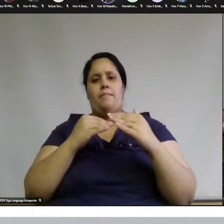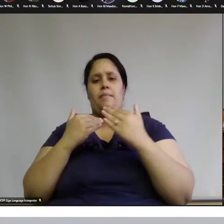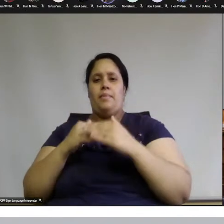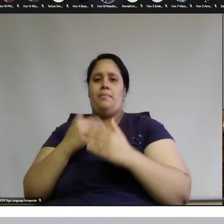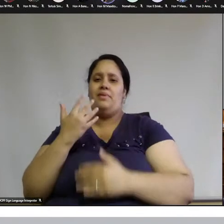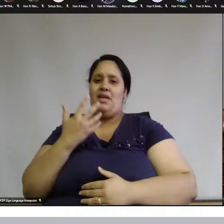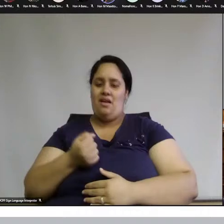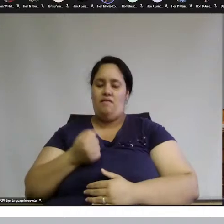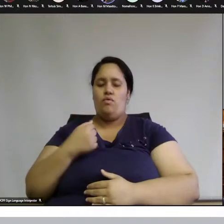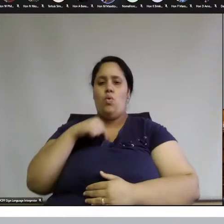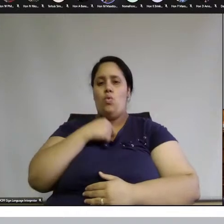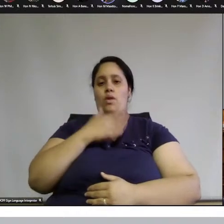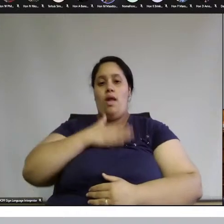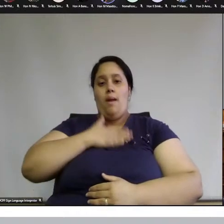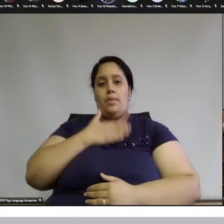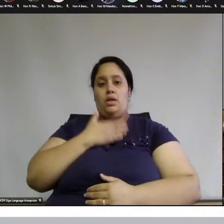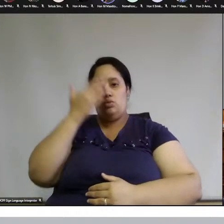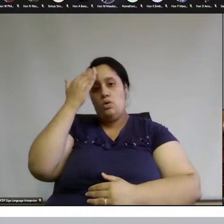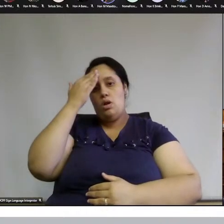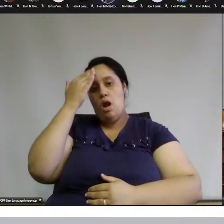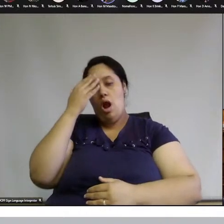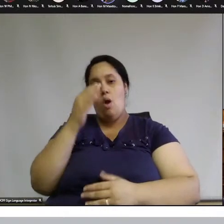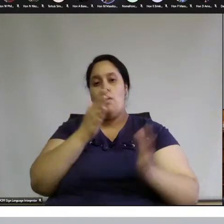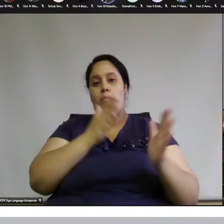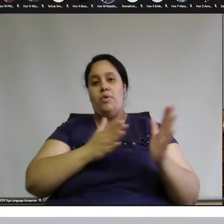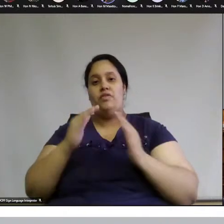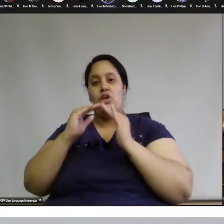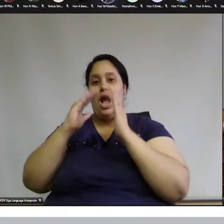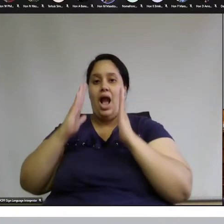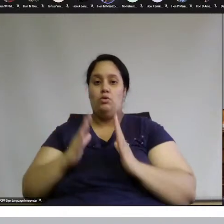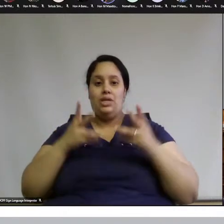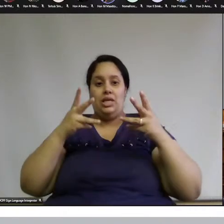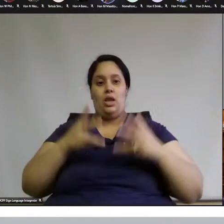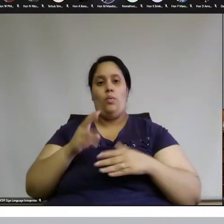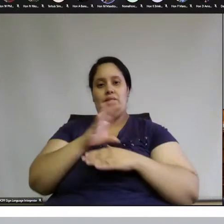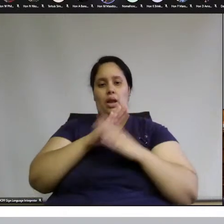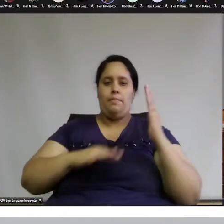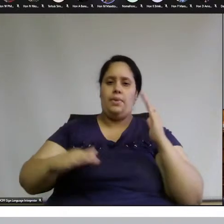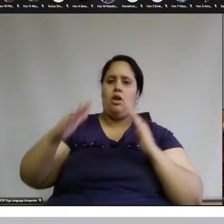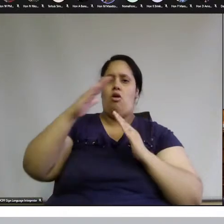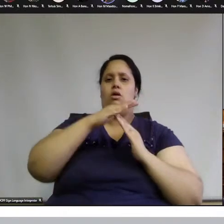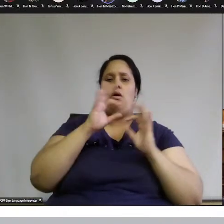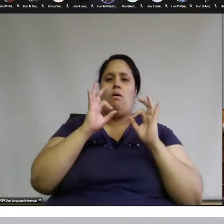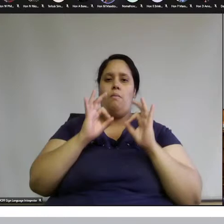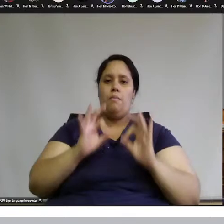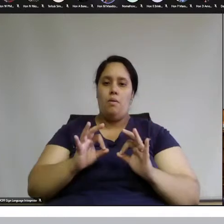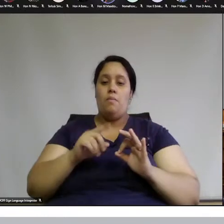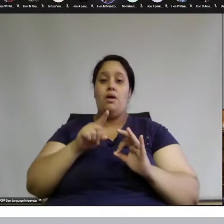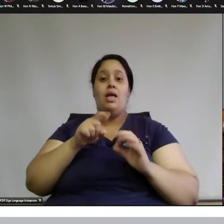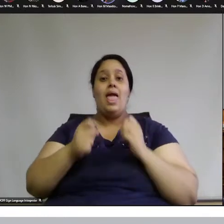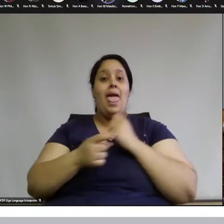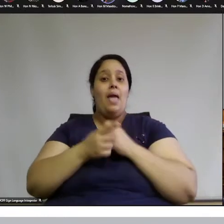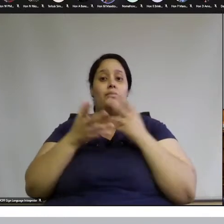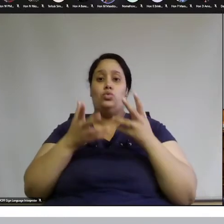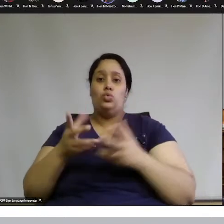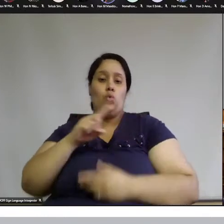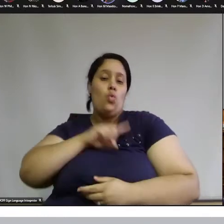to know that the provision of housing in the Western Cape has been prioritized. And this is happening because